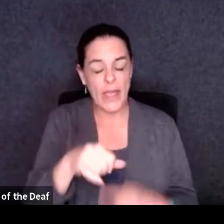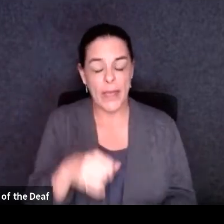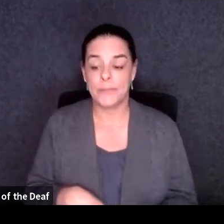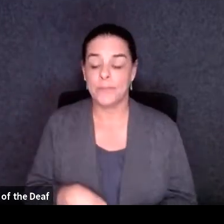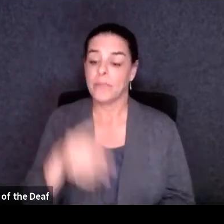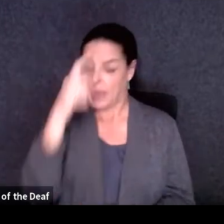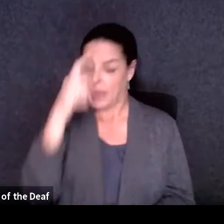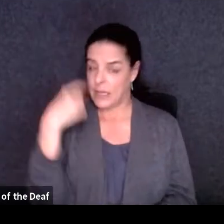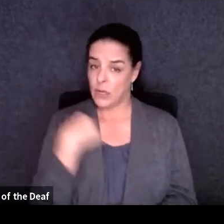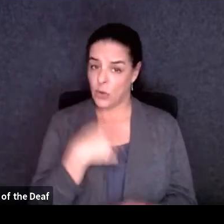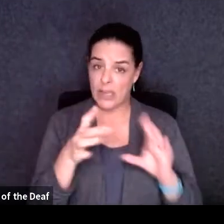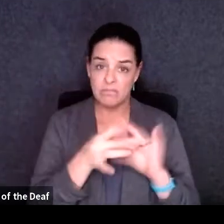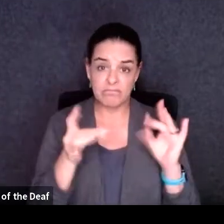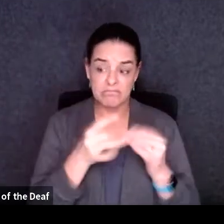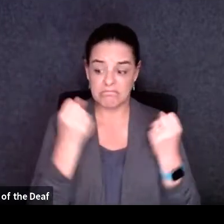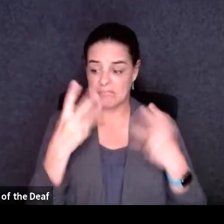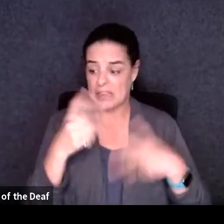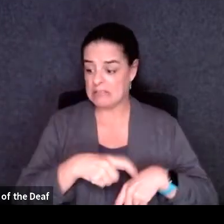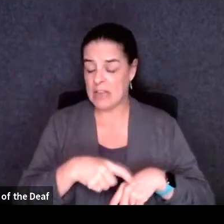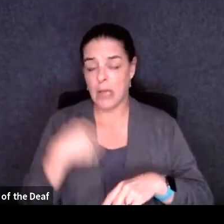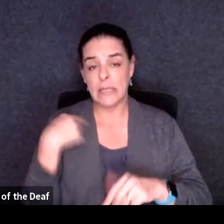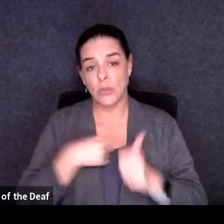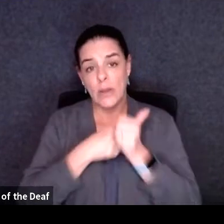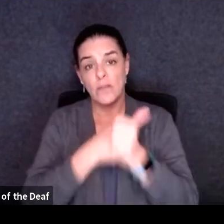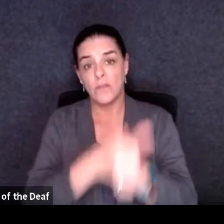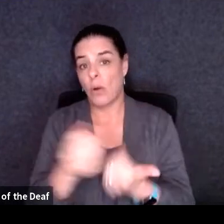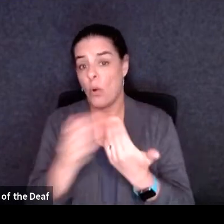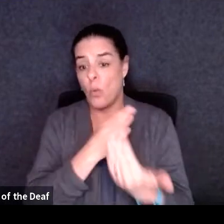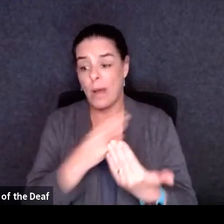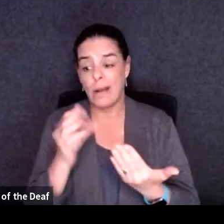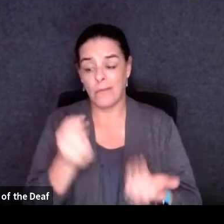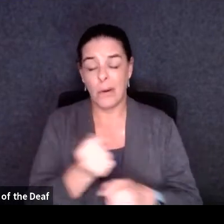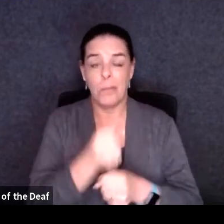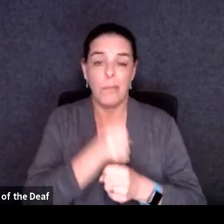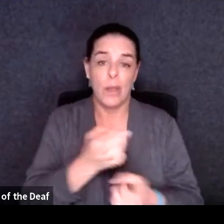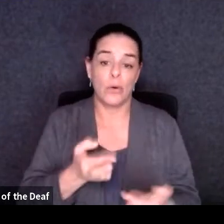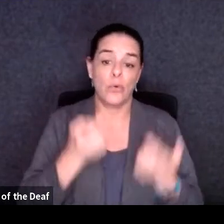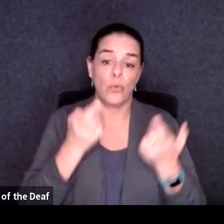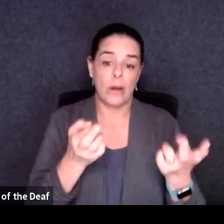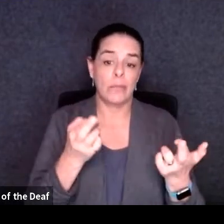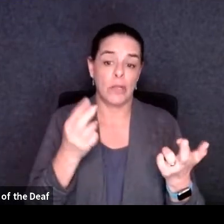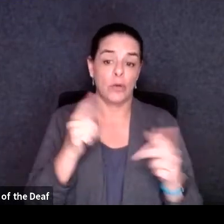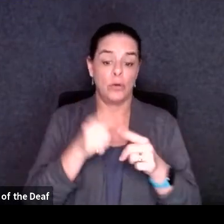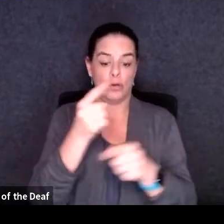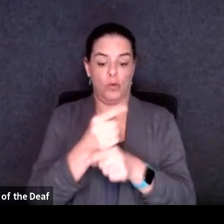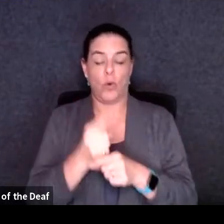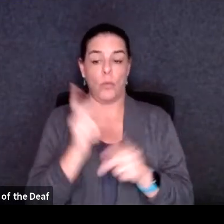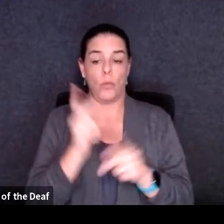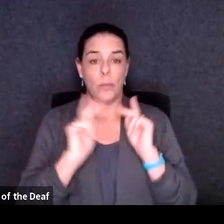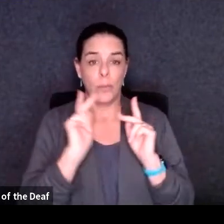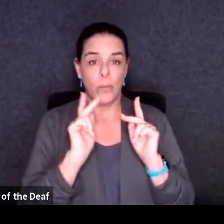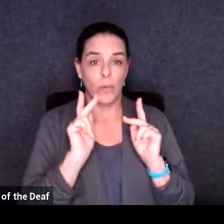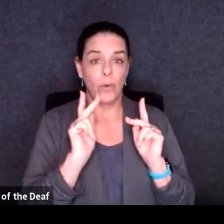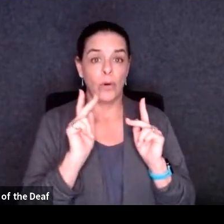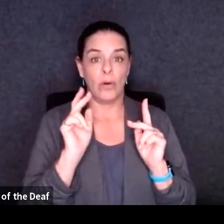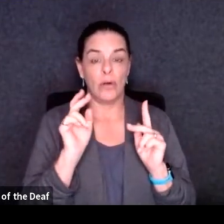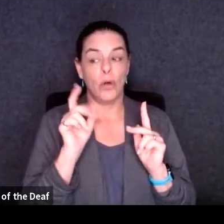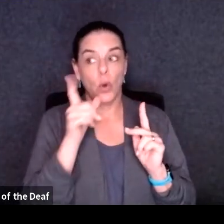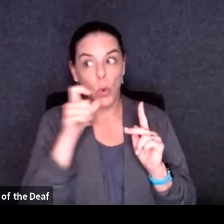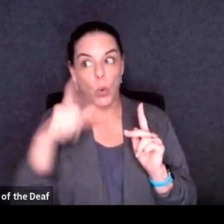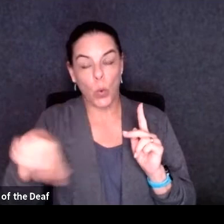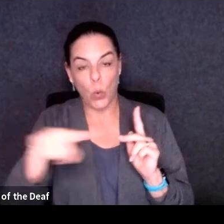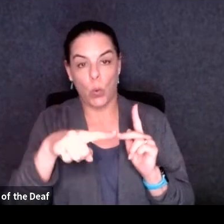that we will go along with what that is and make recommendations to the appropriate authorities that have the